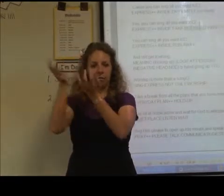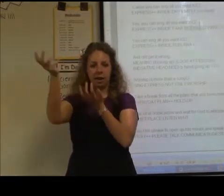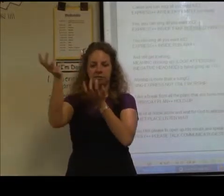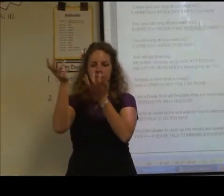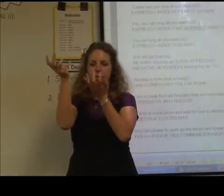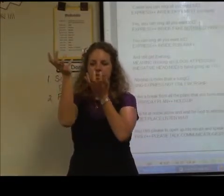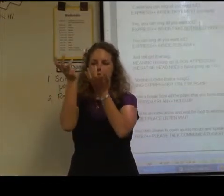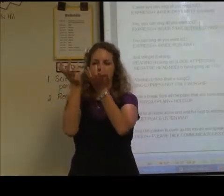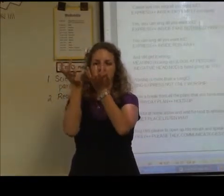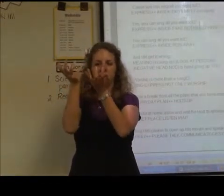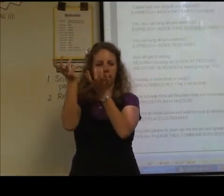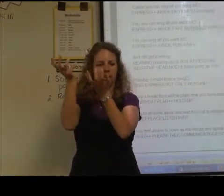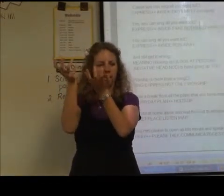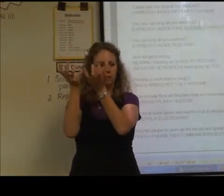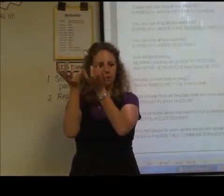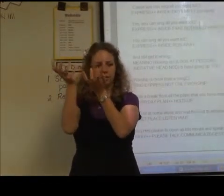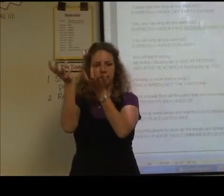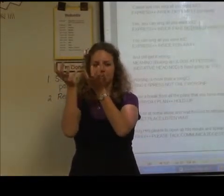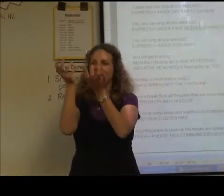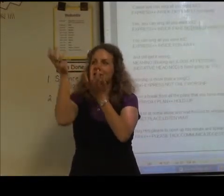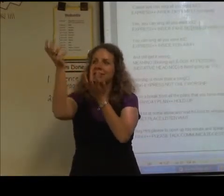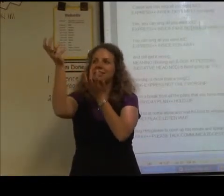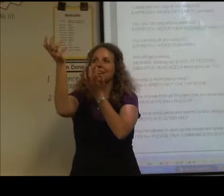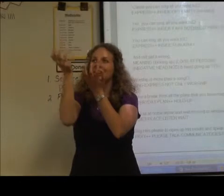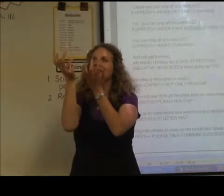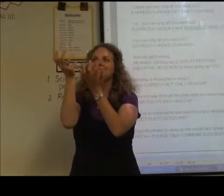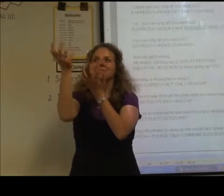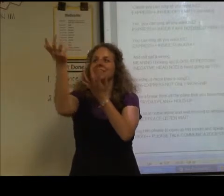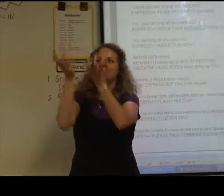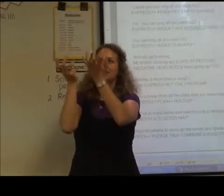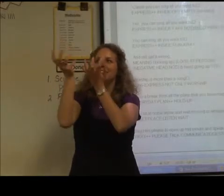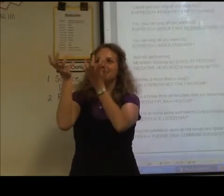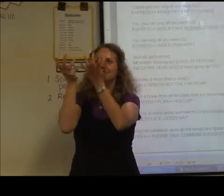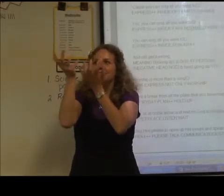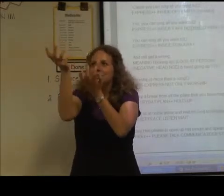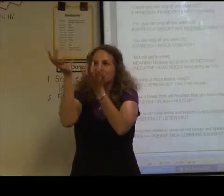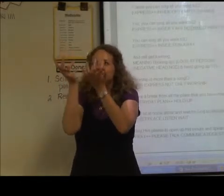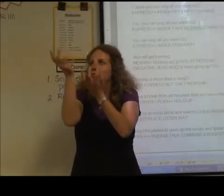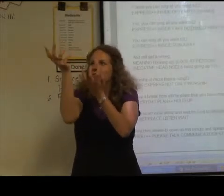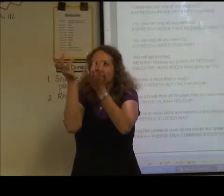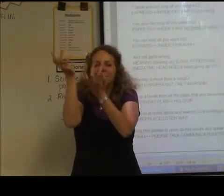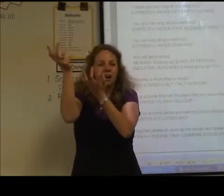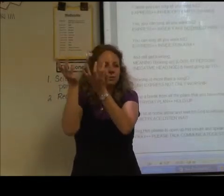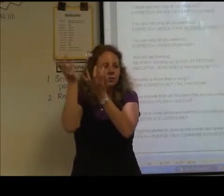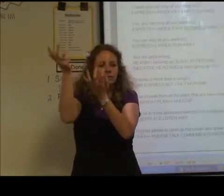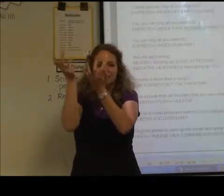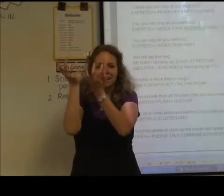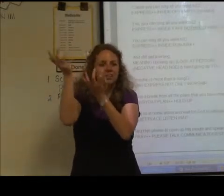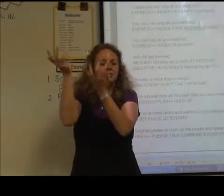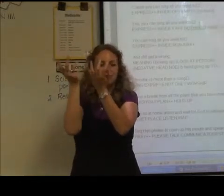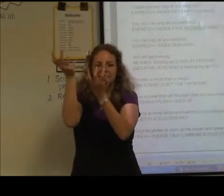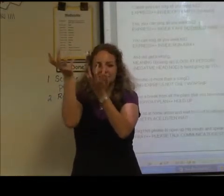back and forth, they only like come together, and it's like, can we like figure out something like trying to